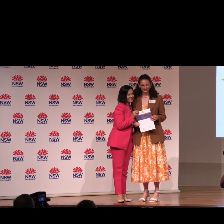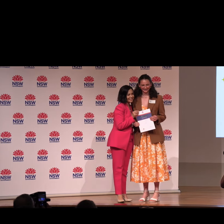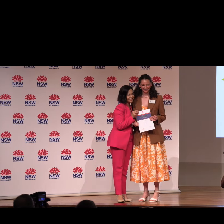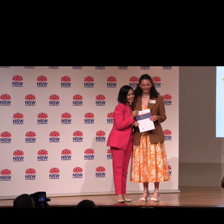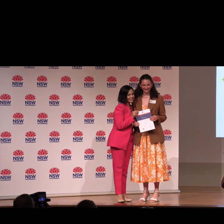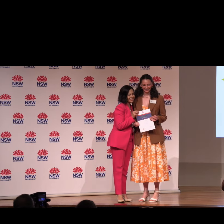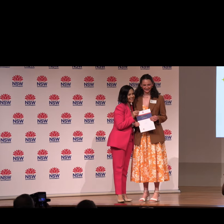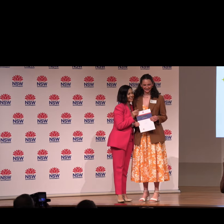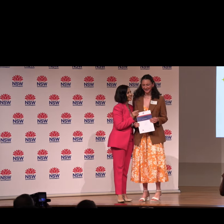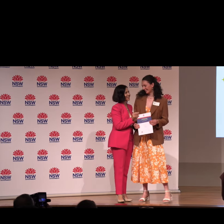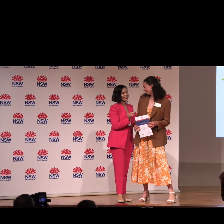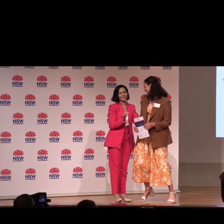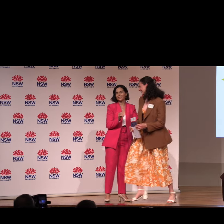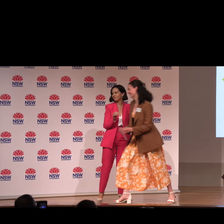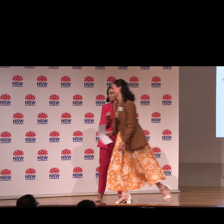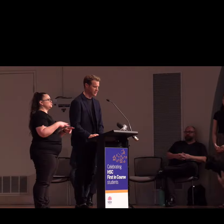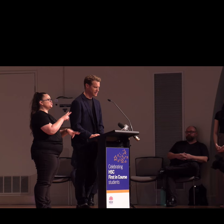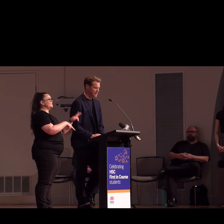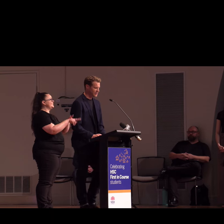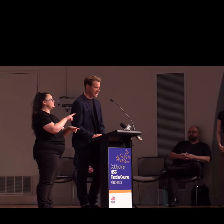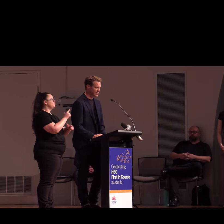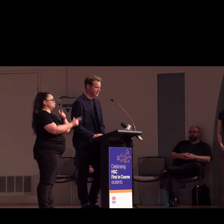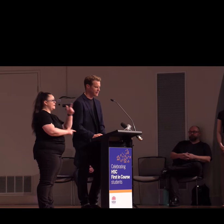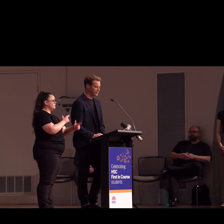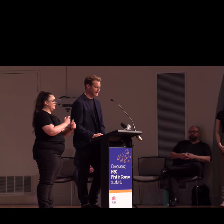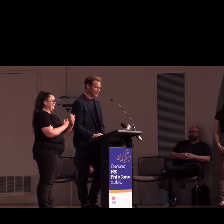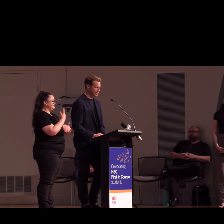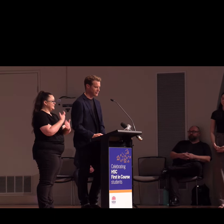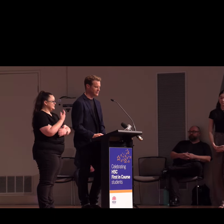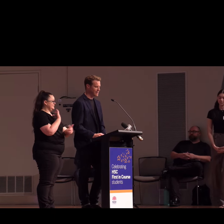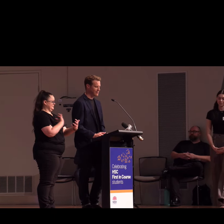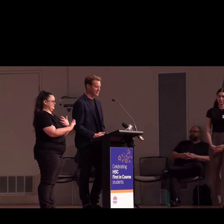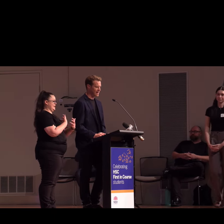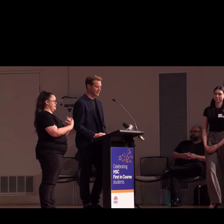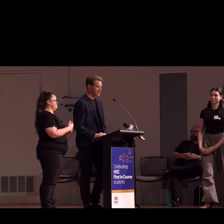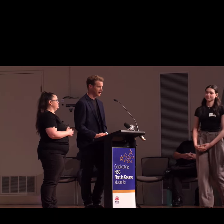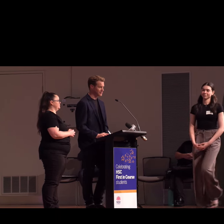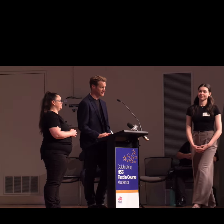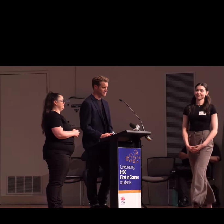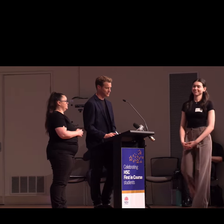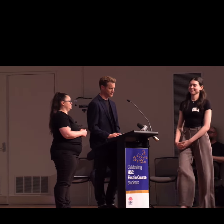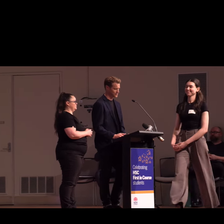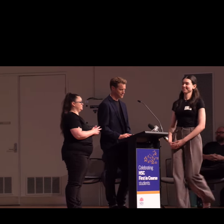In Tourism, Travel and Events Examination, Jacqueline Luria, Good Samaritan Catholic College.